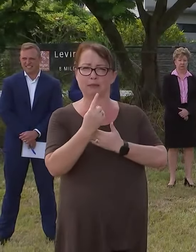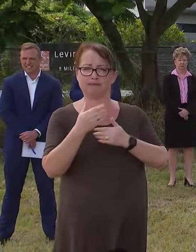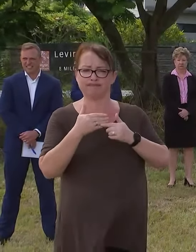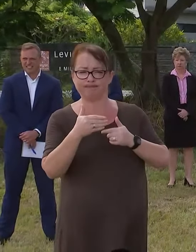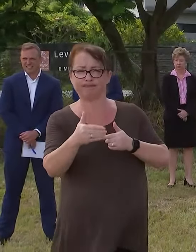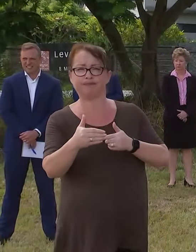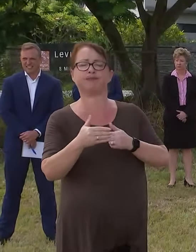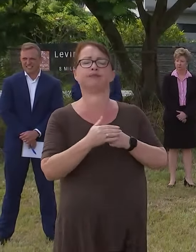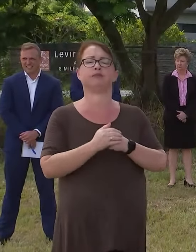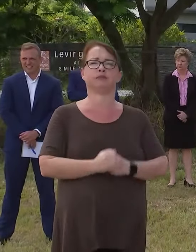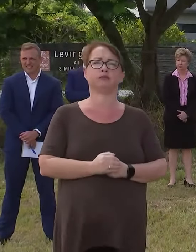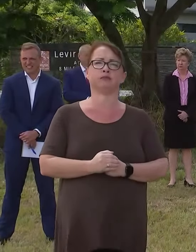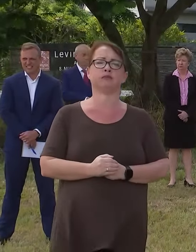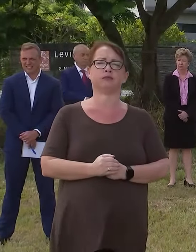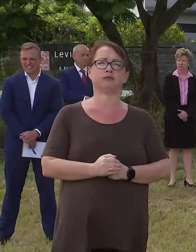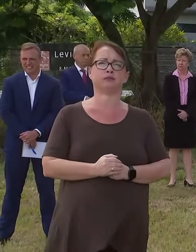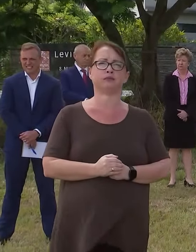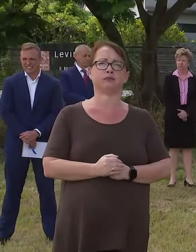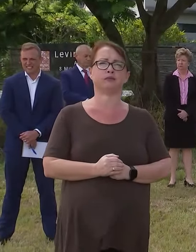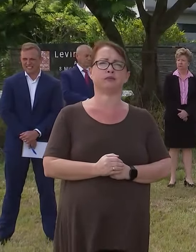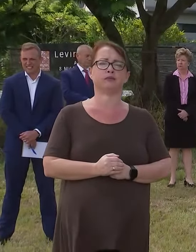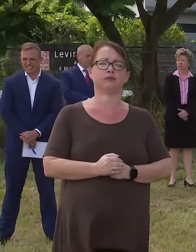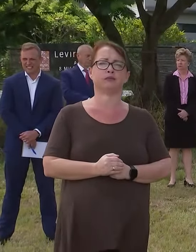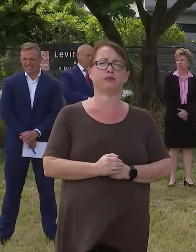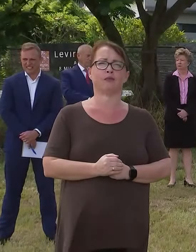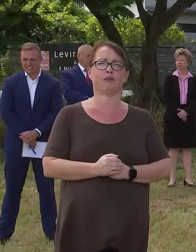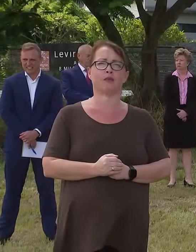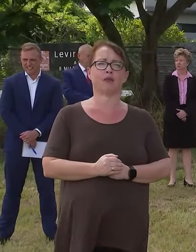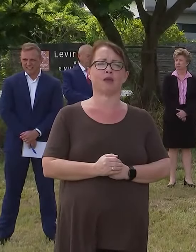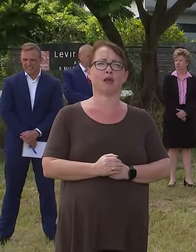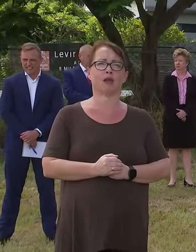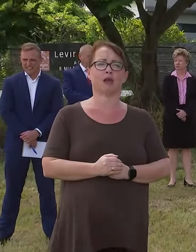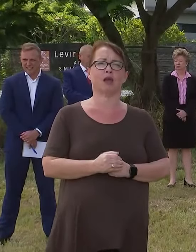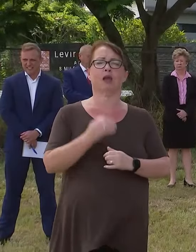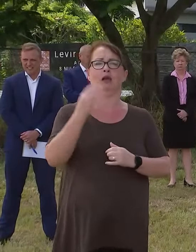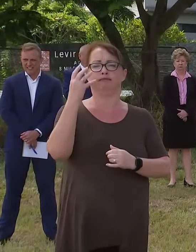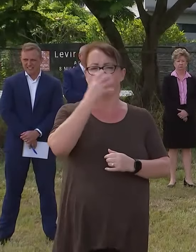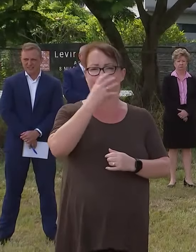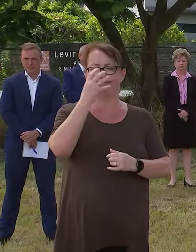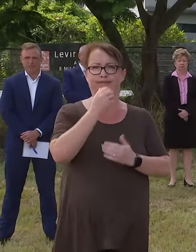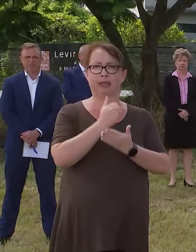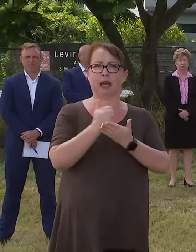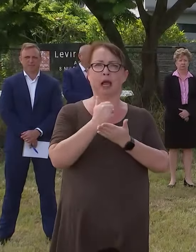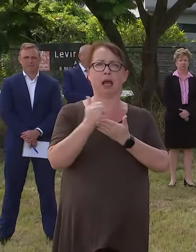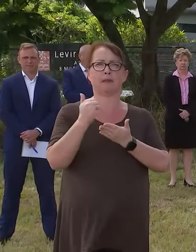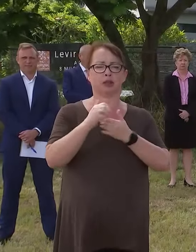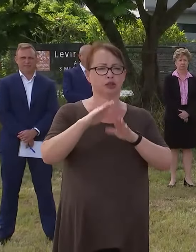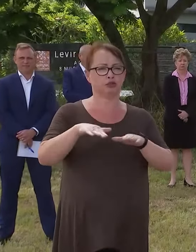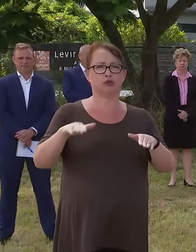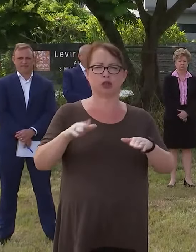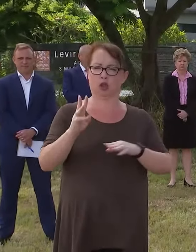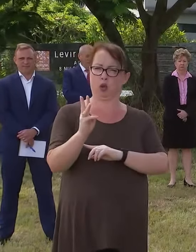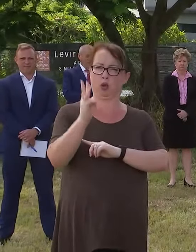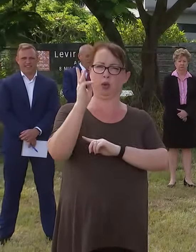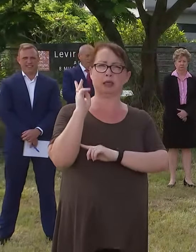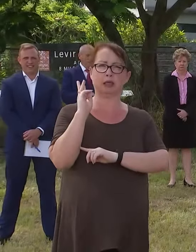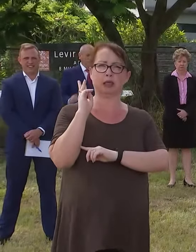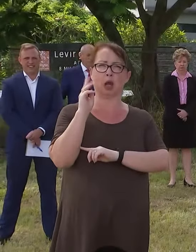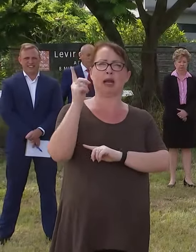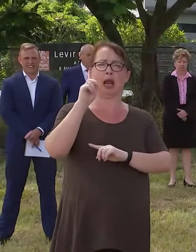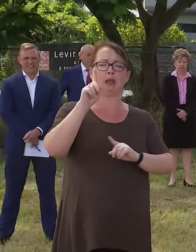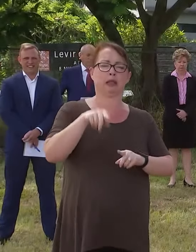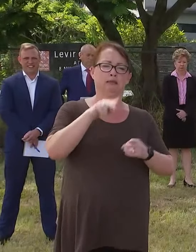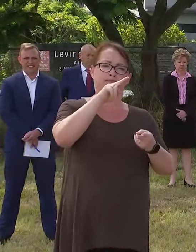that we had very significant numbers of cases in children 3 weeks ago, which have been coming down. So the degree of